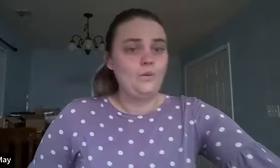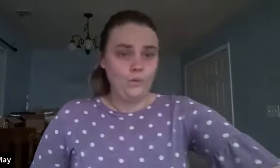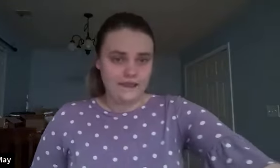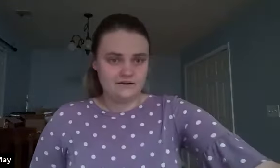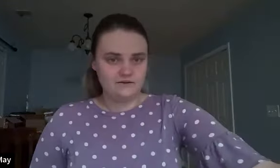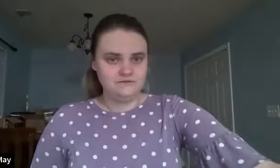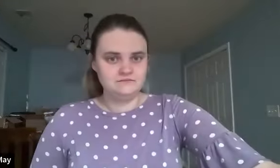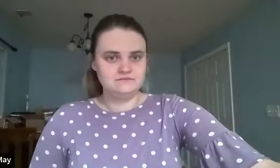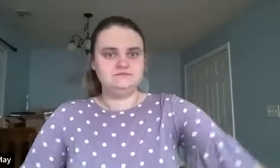Whale,